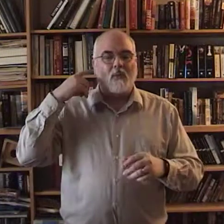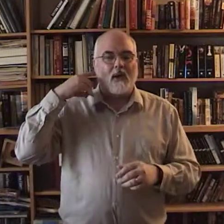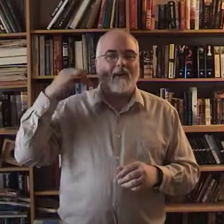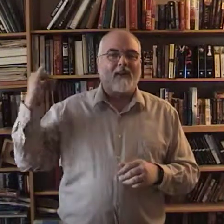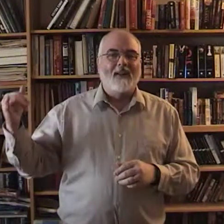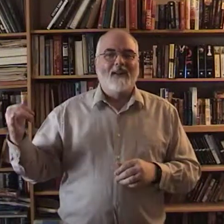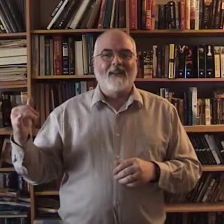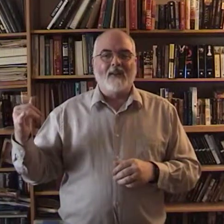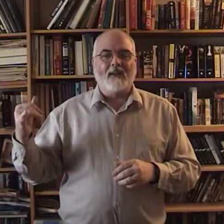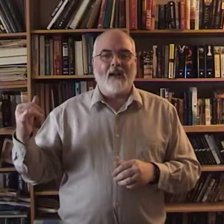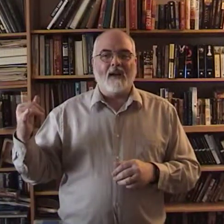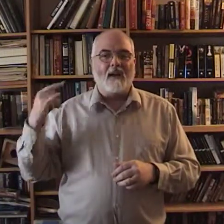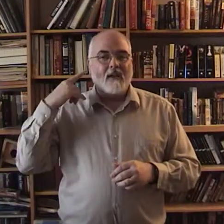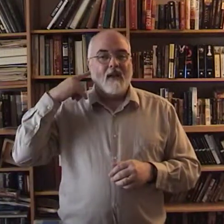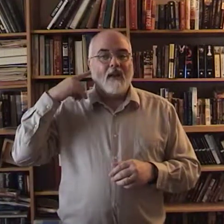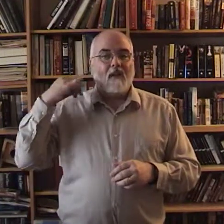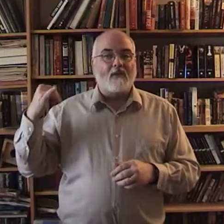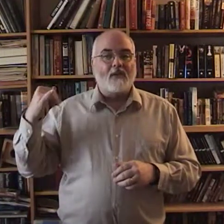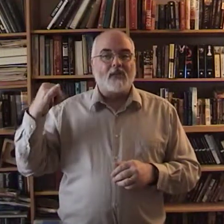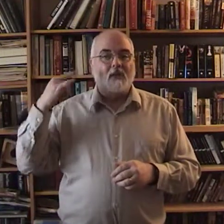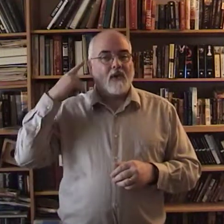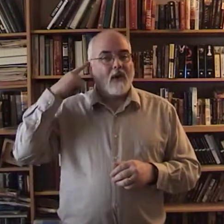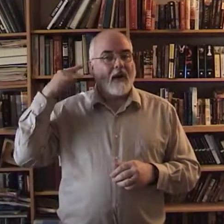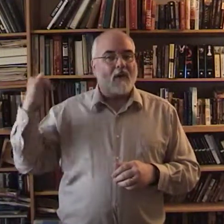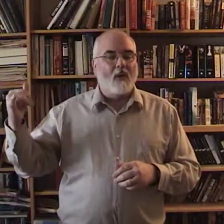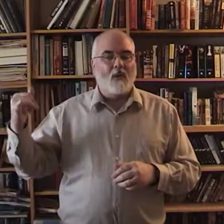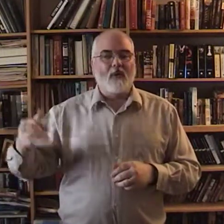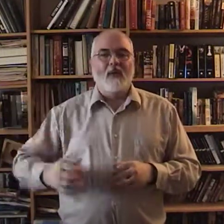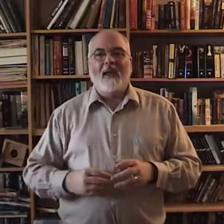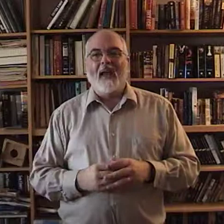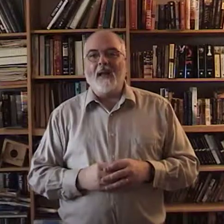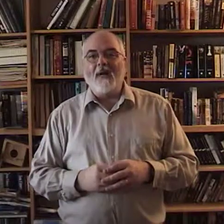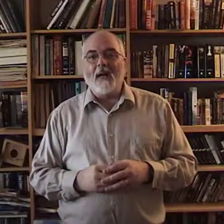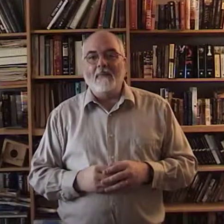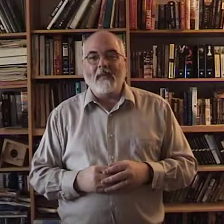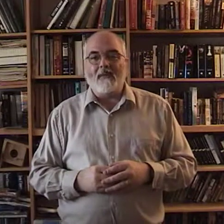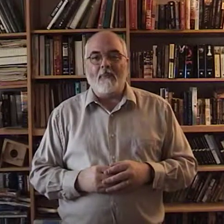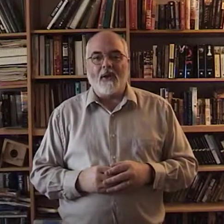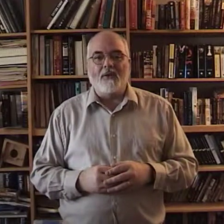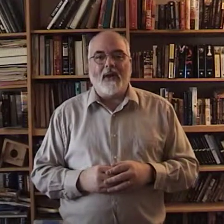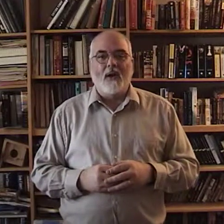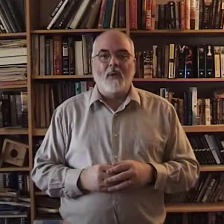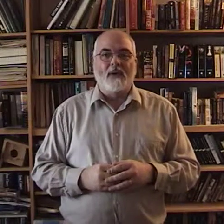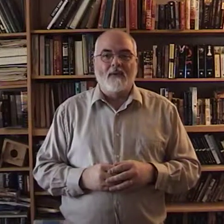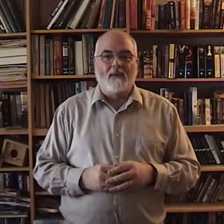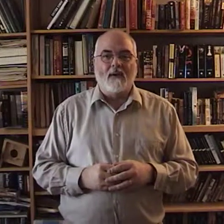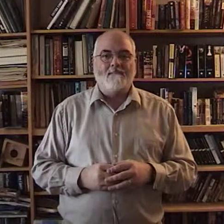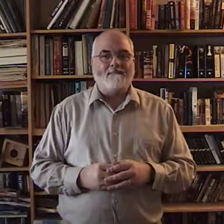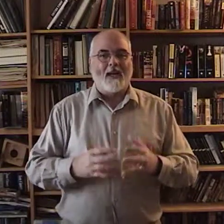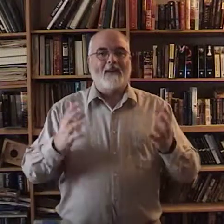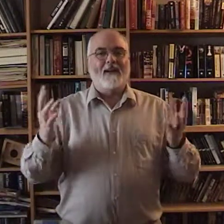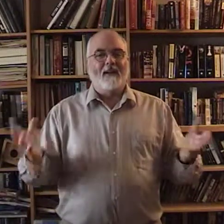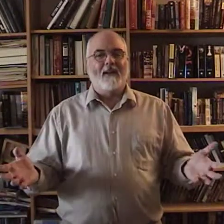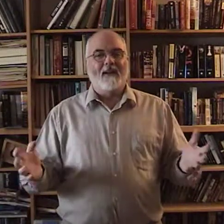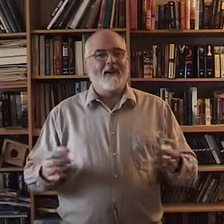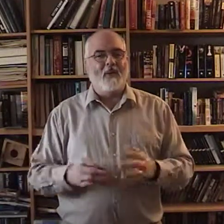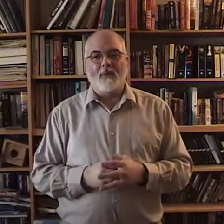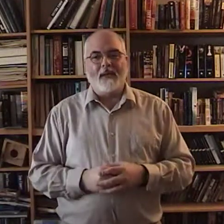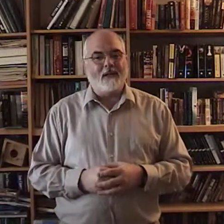whatever. You get the idea. Silver and gold. And if you get them mixed up and you say gold and silver, nobody's going to